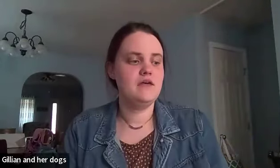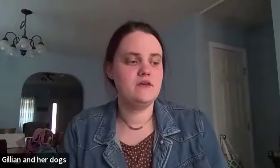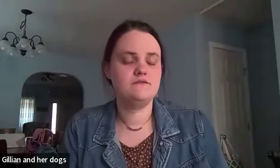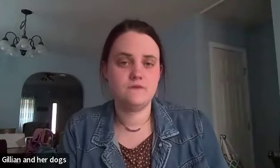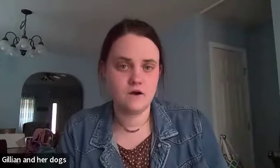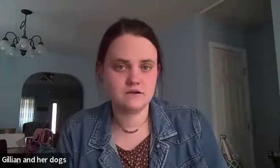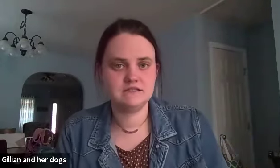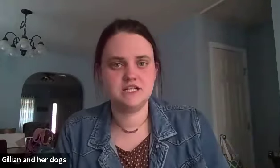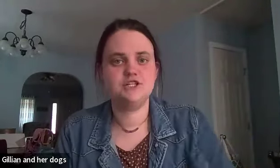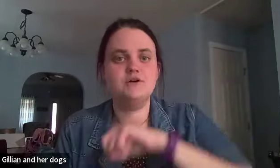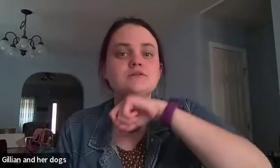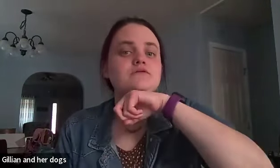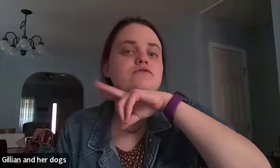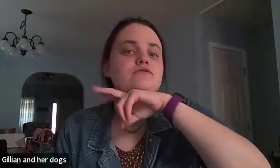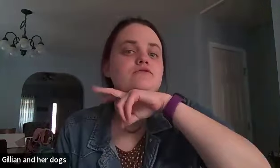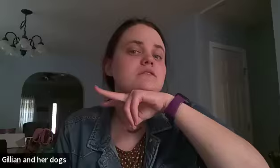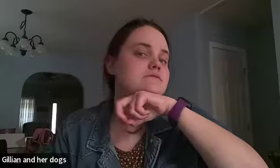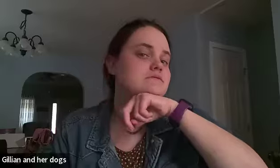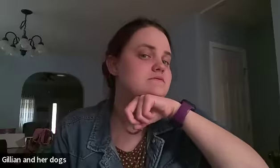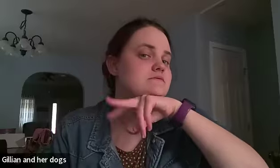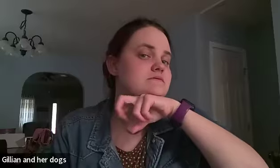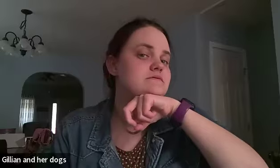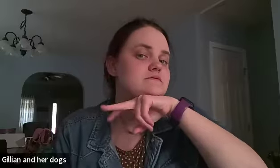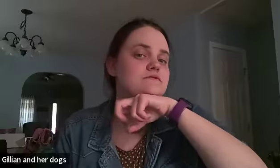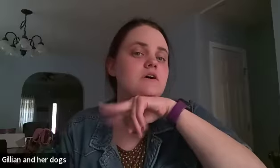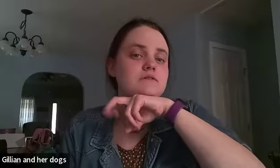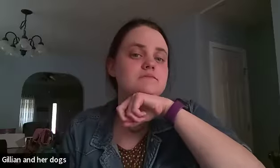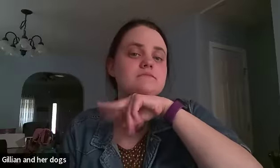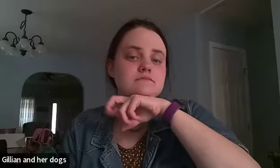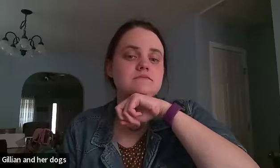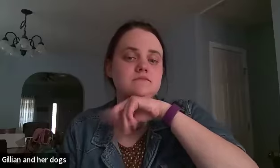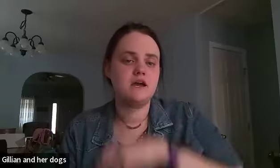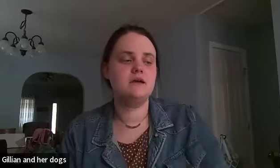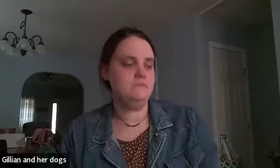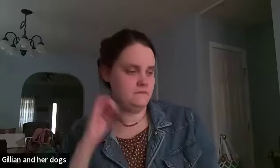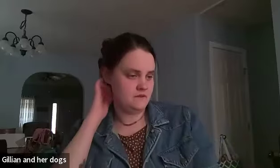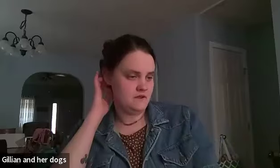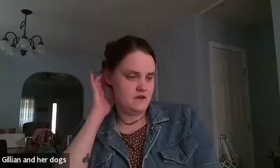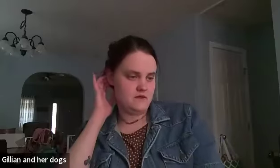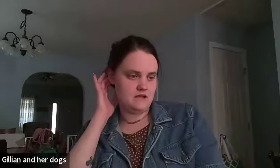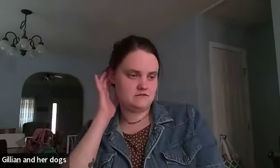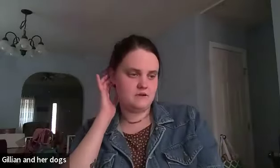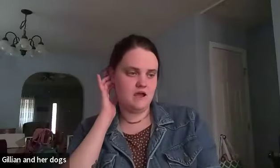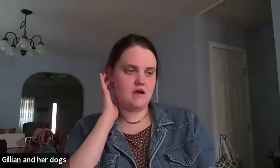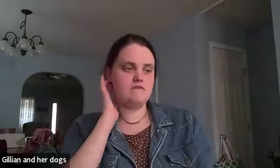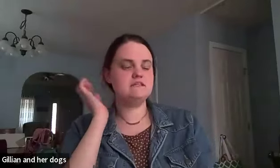and then frog slash toad. Frog, frog. Okay. The next one we have is